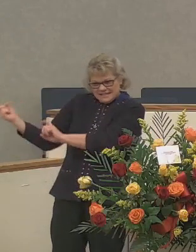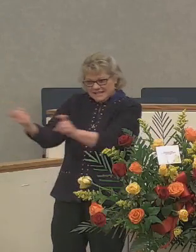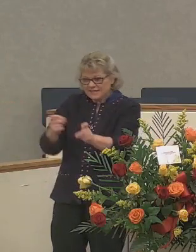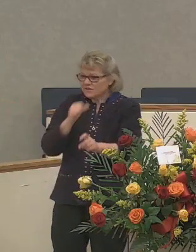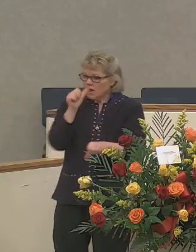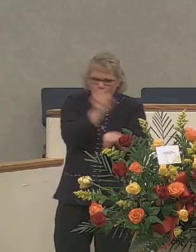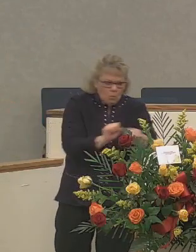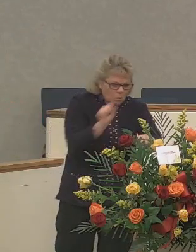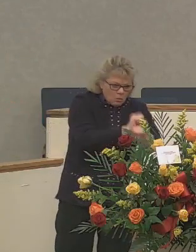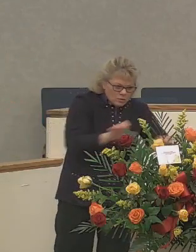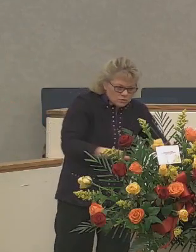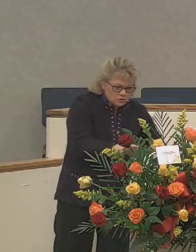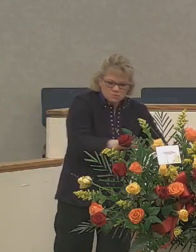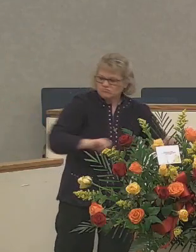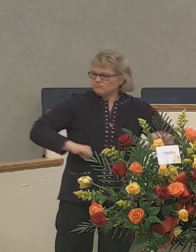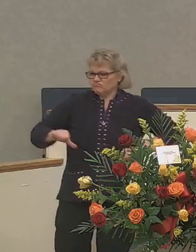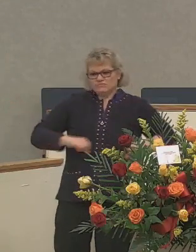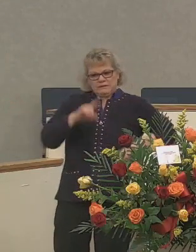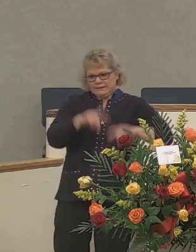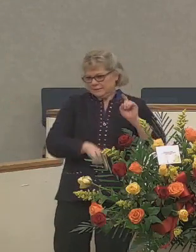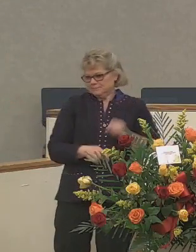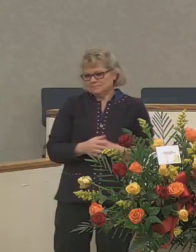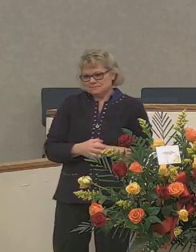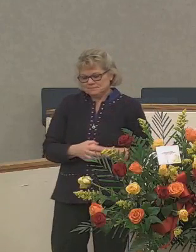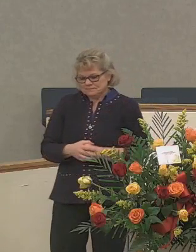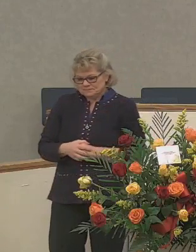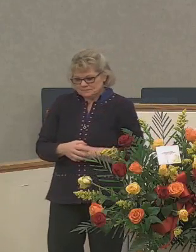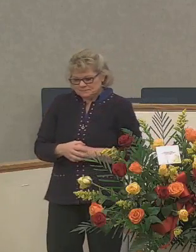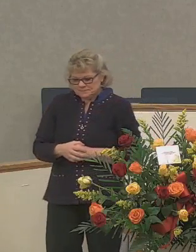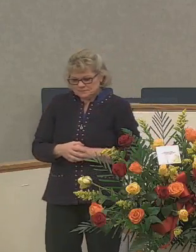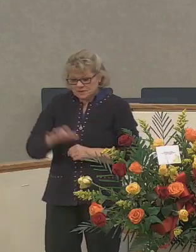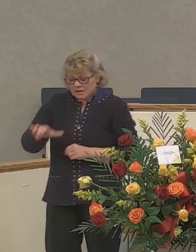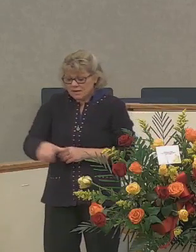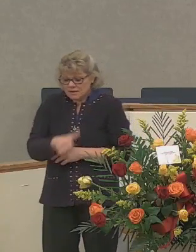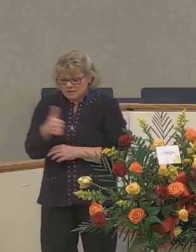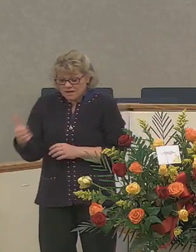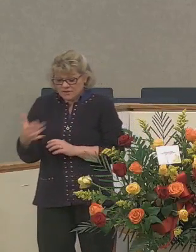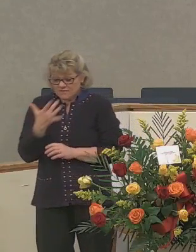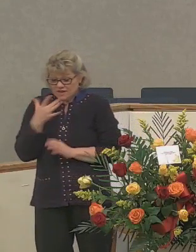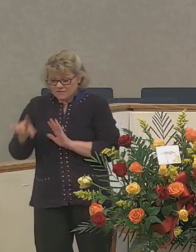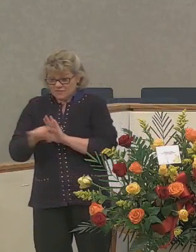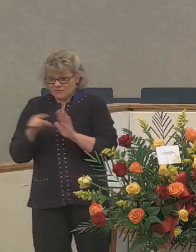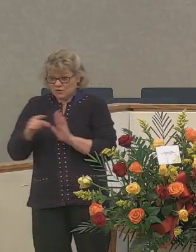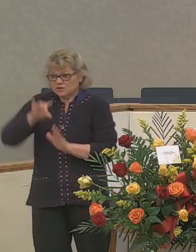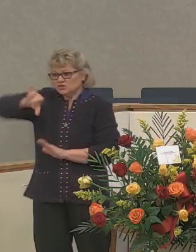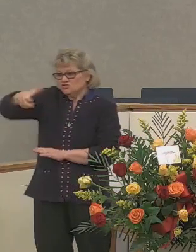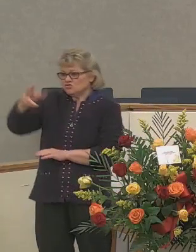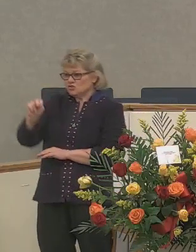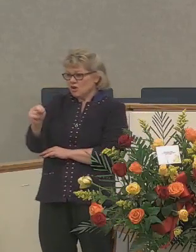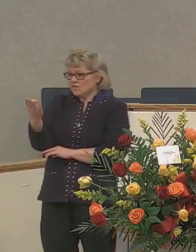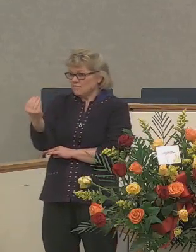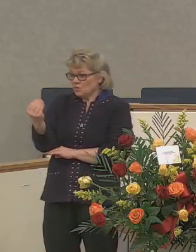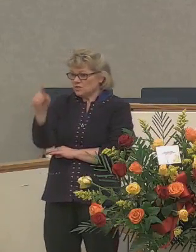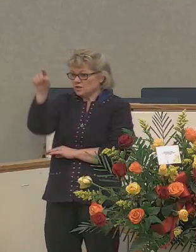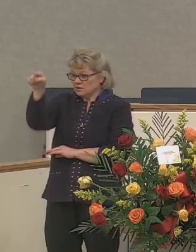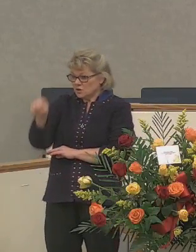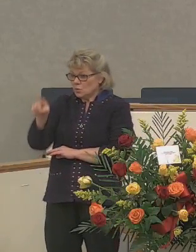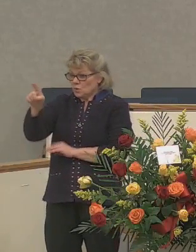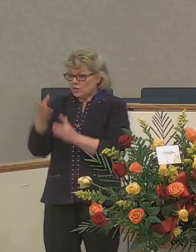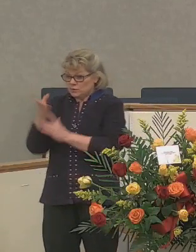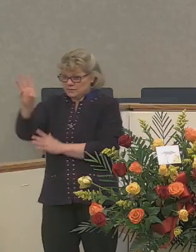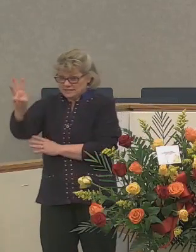of works, lest any man should boast. And another favorite verse of his was John 14:1-6.